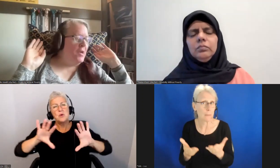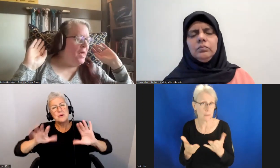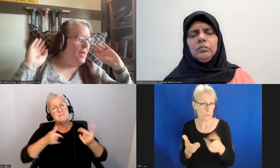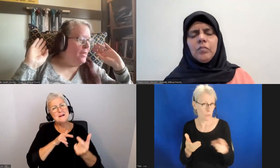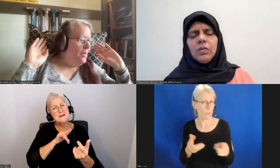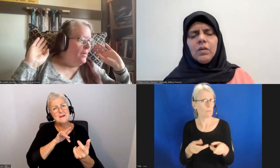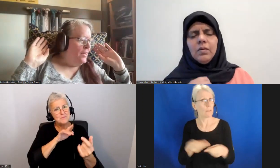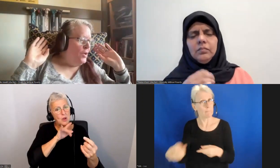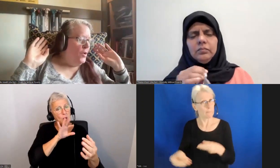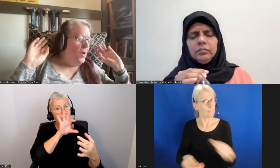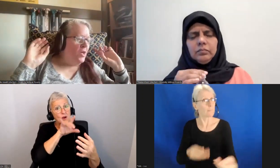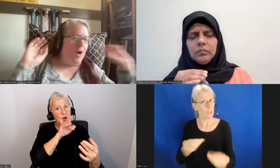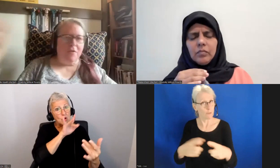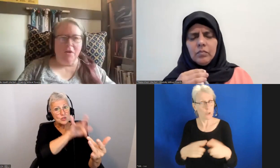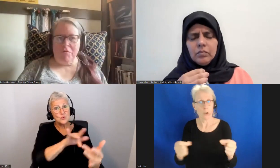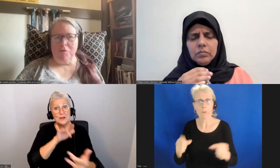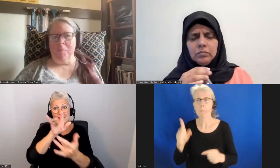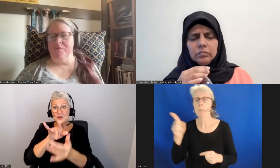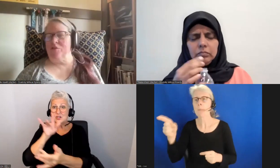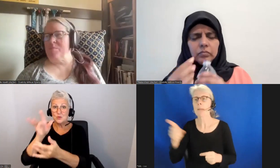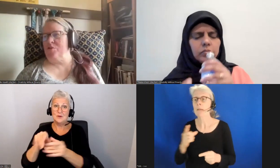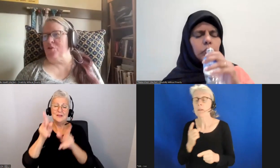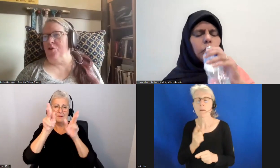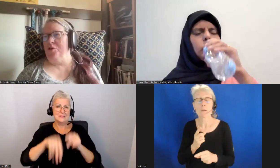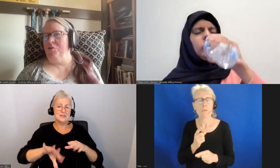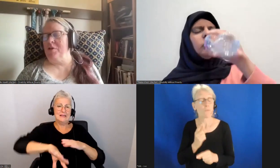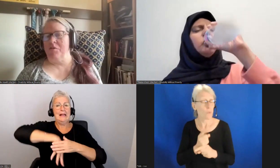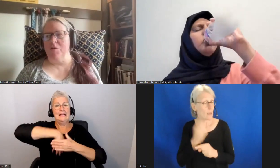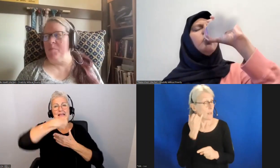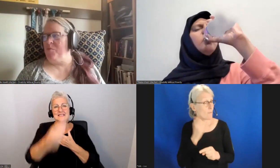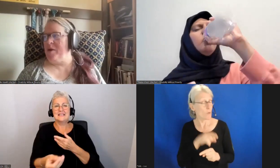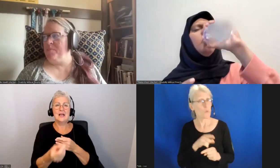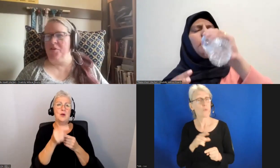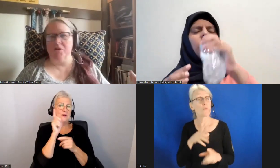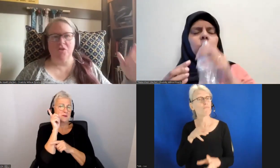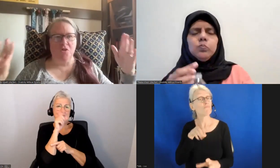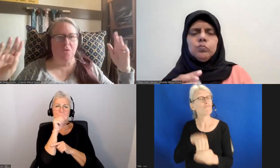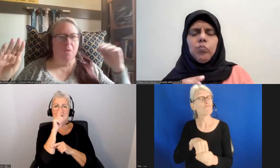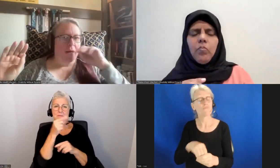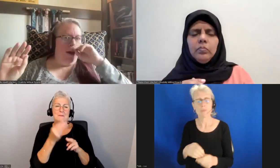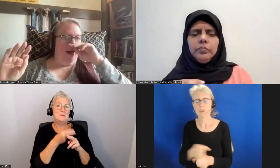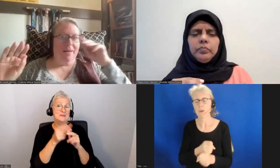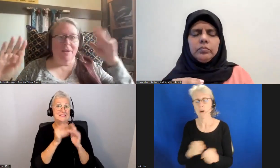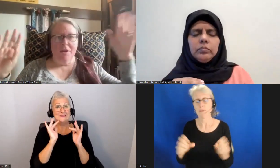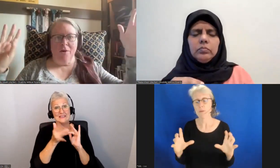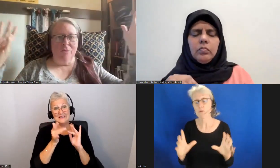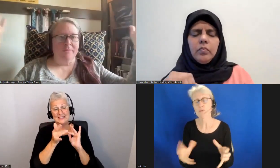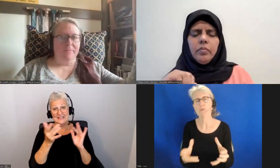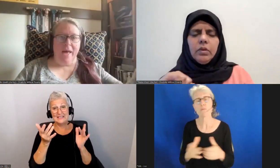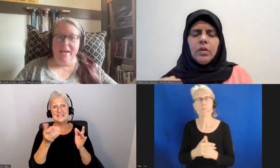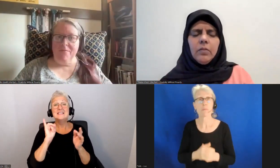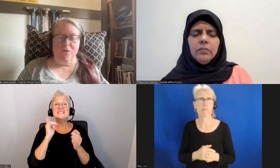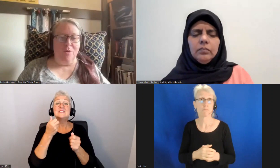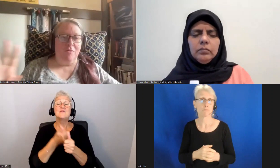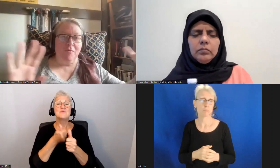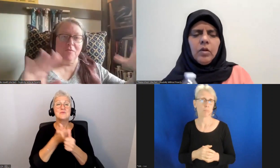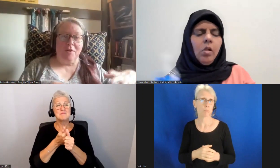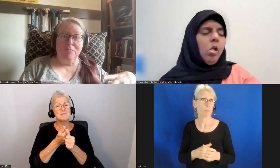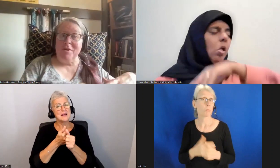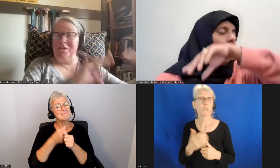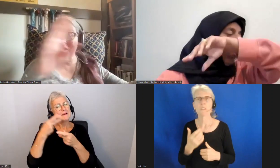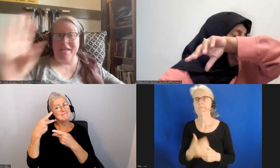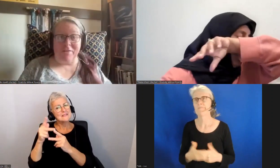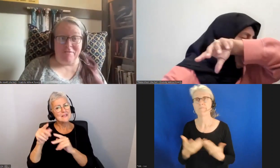If you are in a coffee group of some sort, you're in a group of people that do, I don't, any form